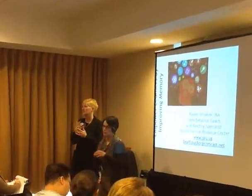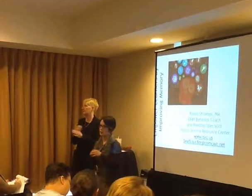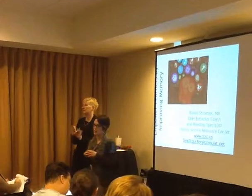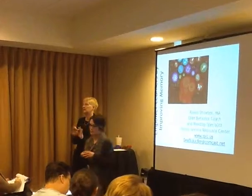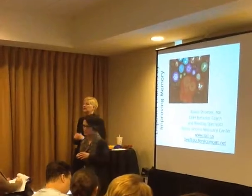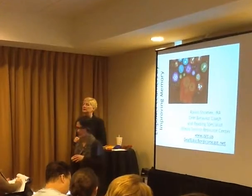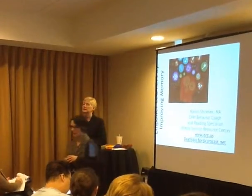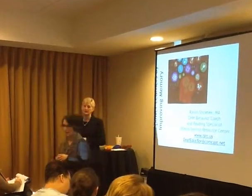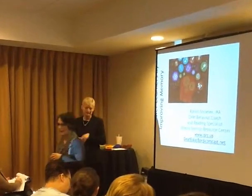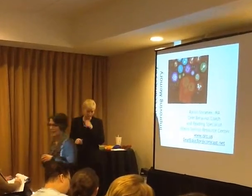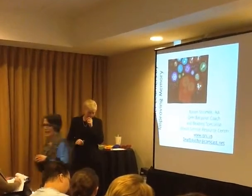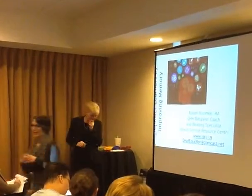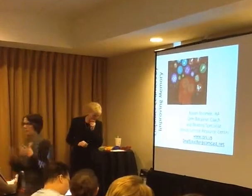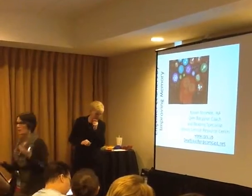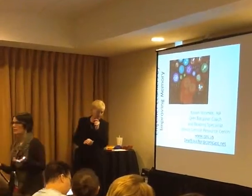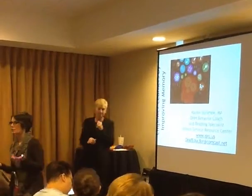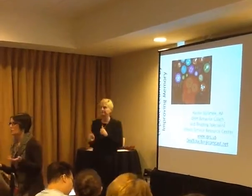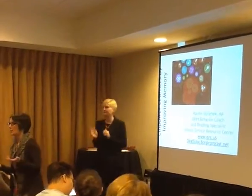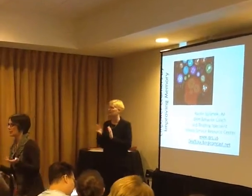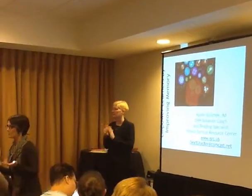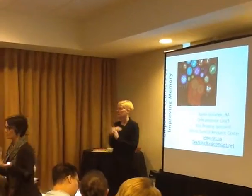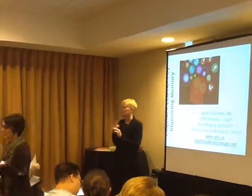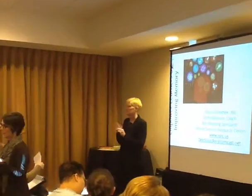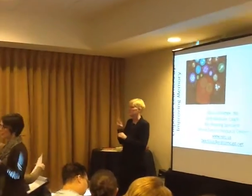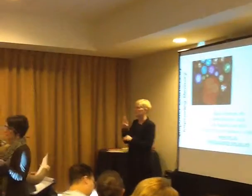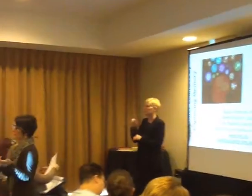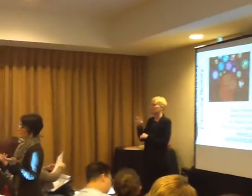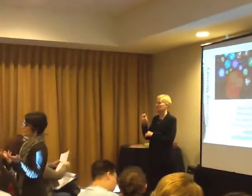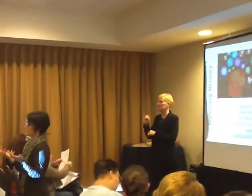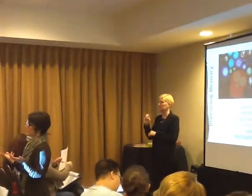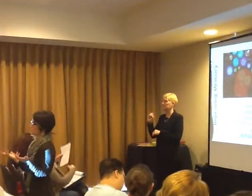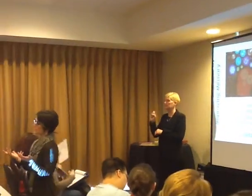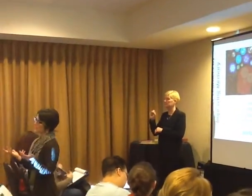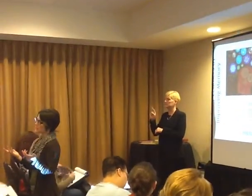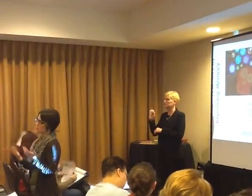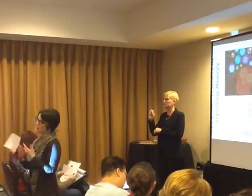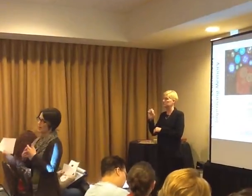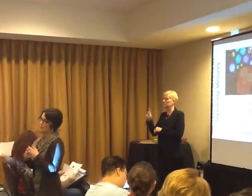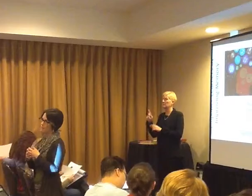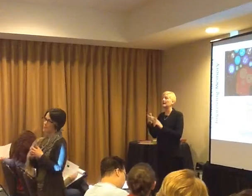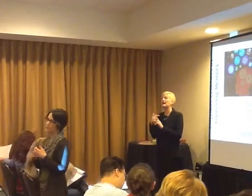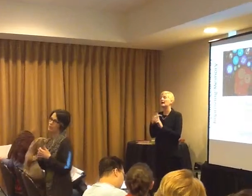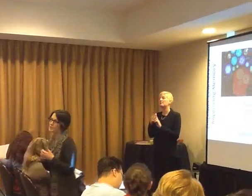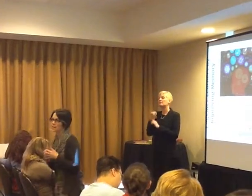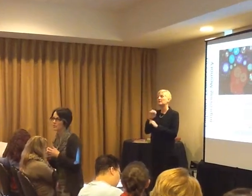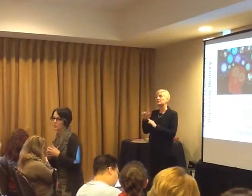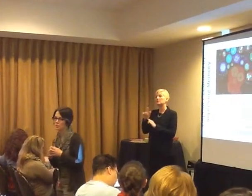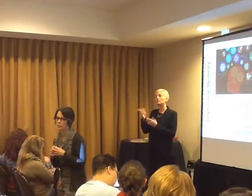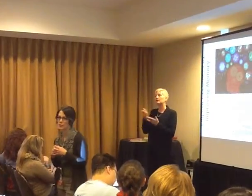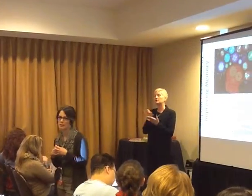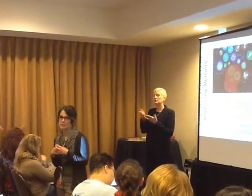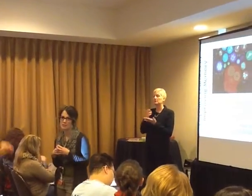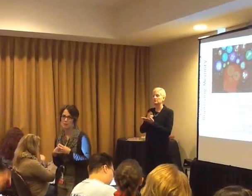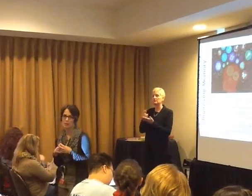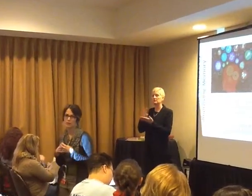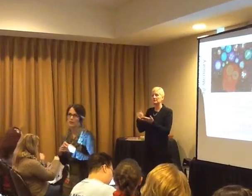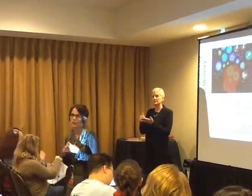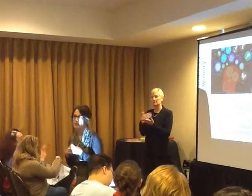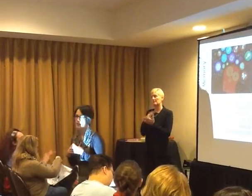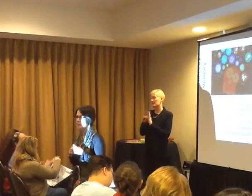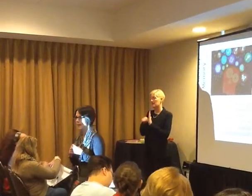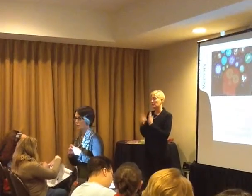to do that. Again, I'm Raven Stromek. I'm here with the Illinois Service Resource Center. My background is I'm a teacher of the deaf and